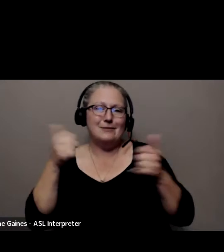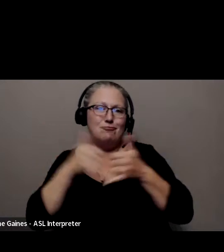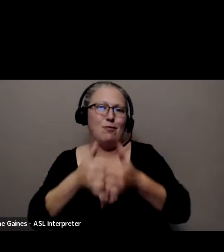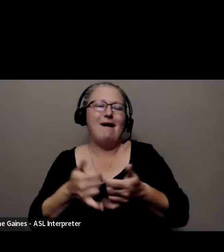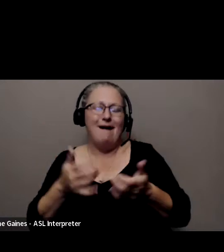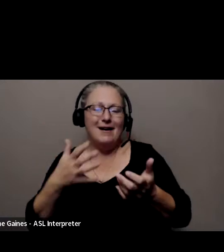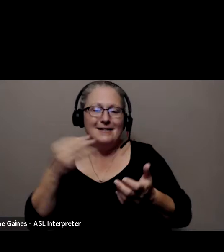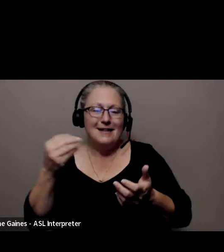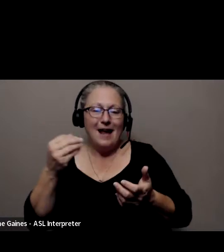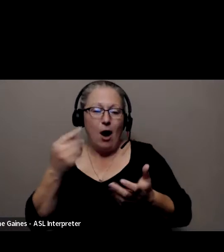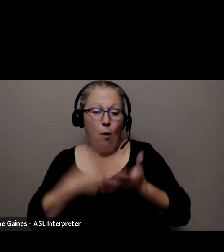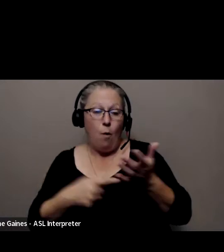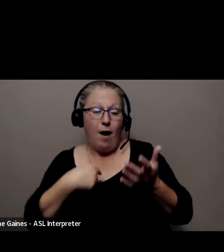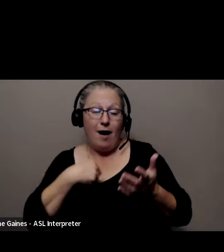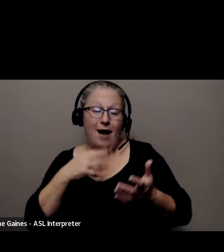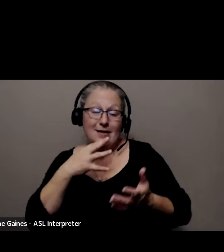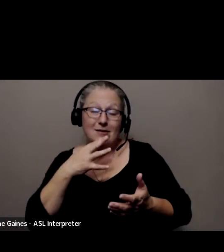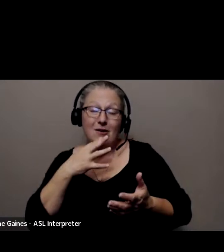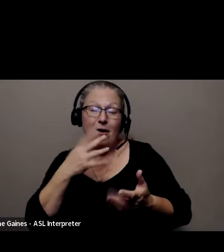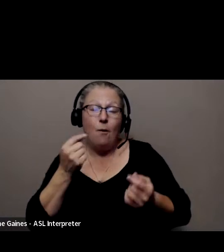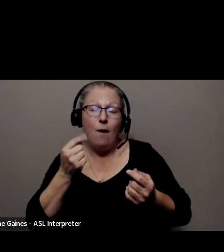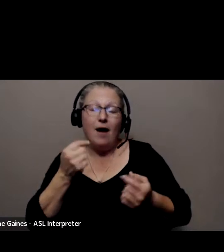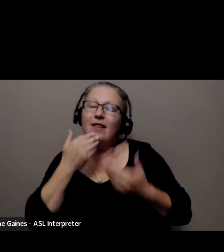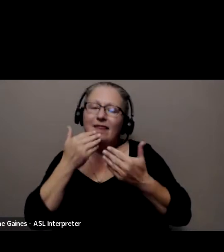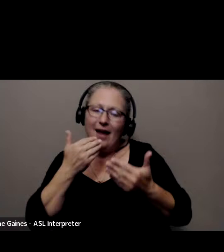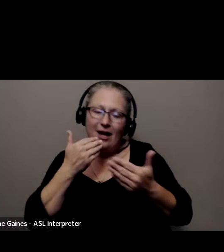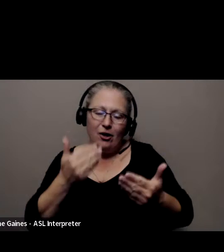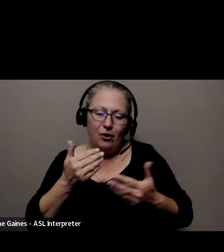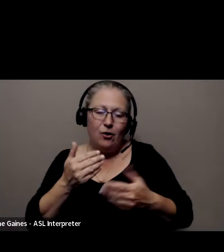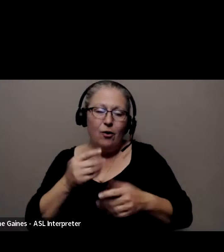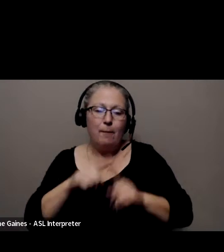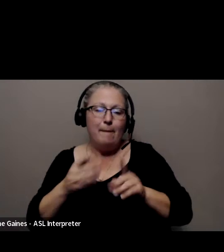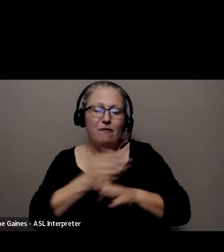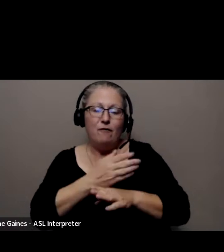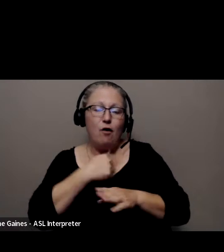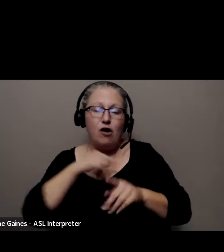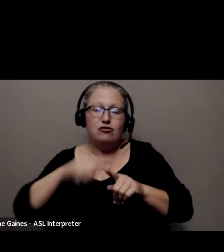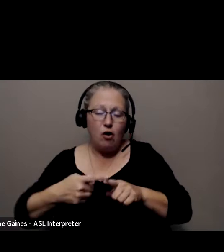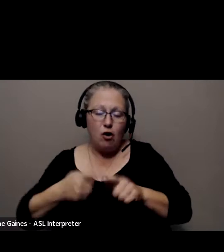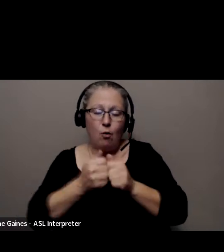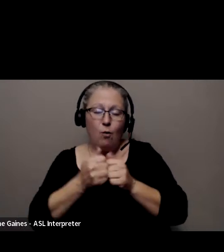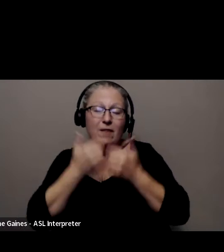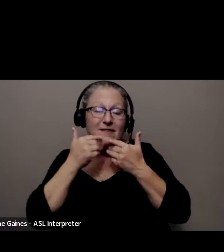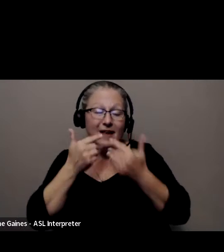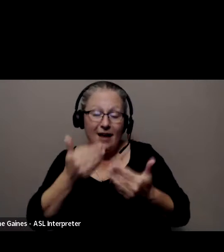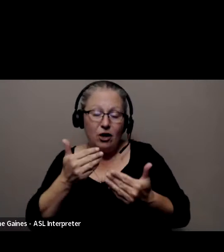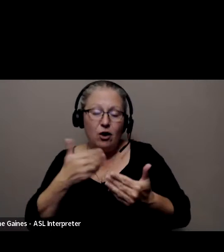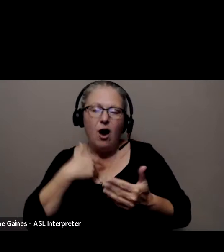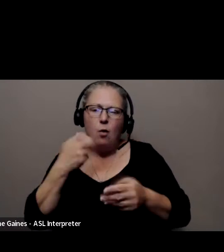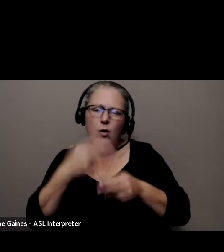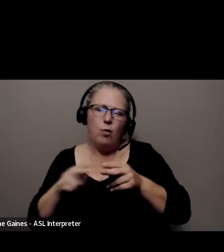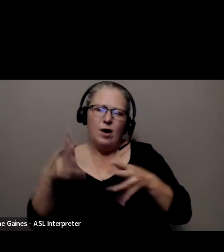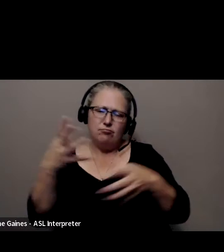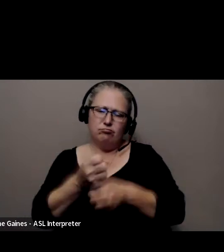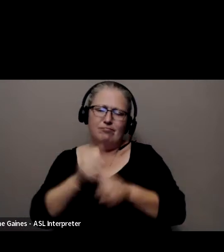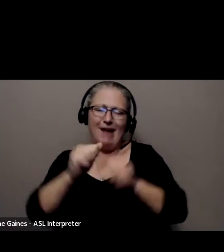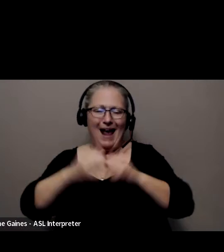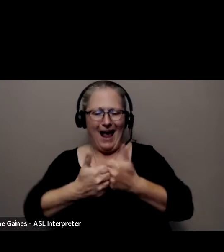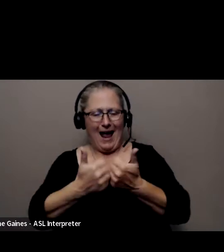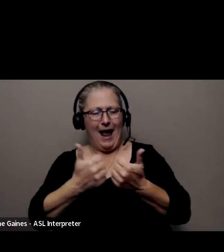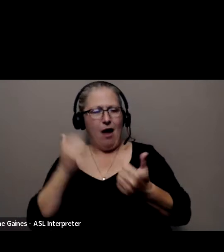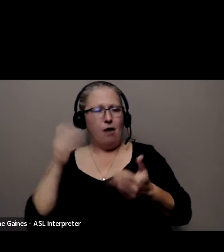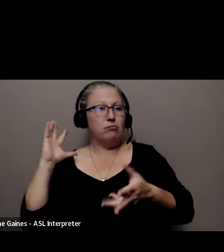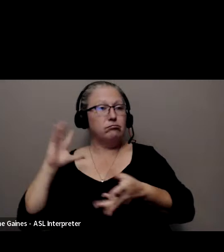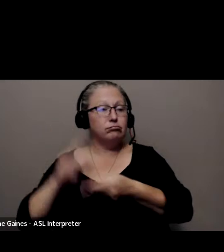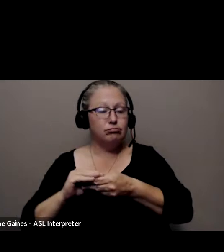can. And a lot of what I have to say are thank yous. But before I start with those, I wanted to quickly summarize how we got here